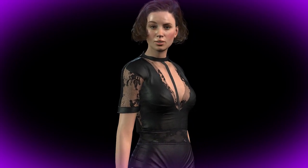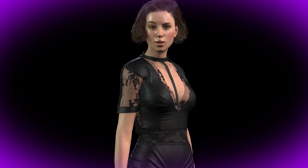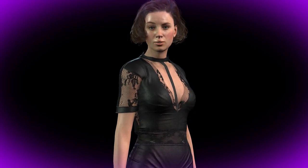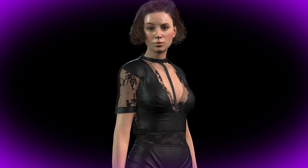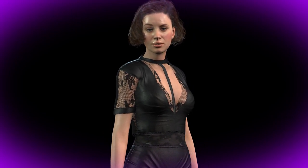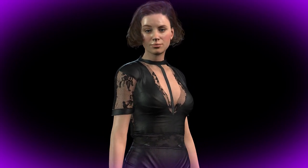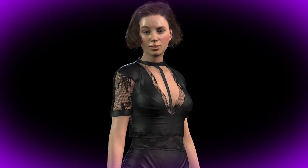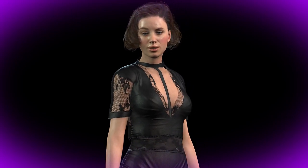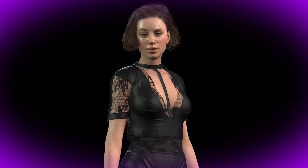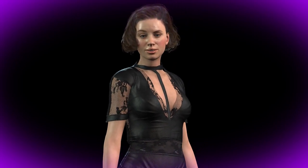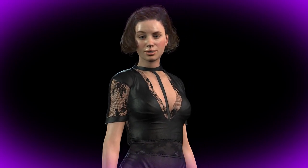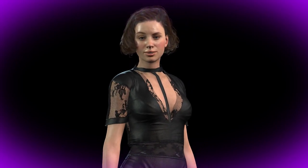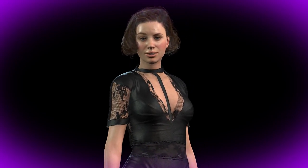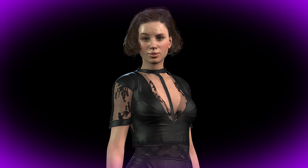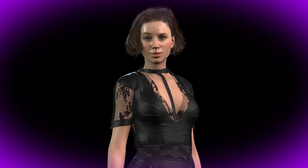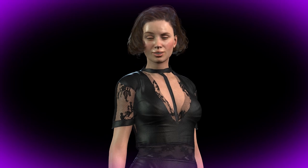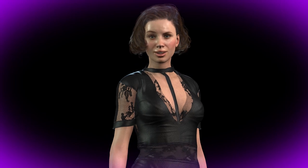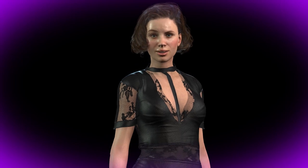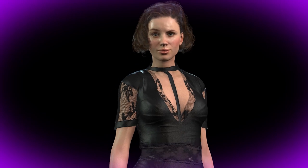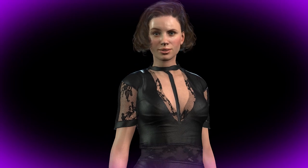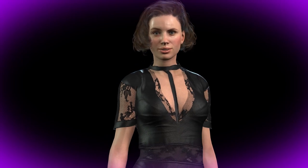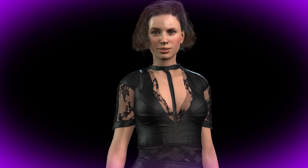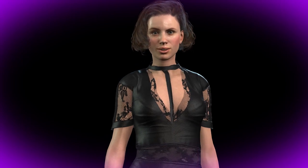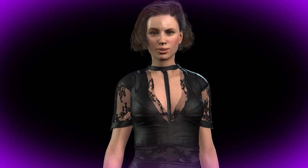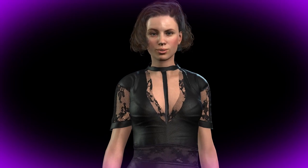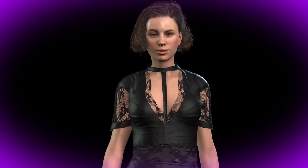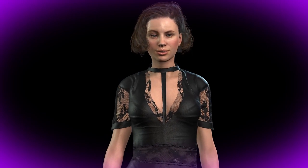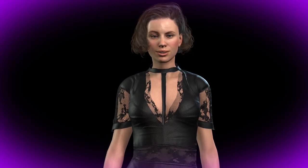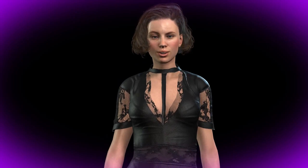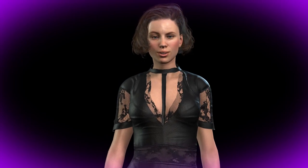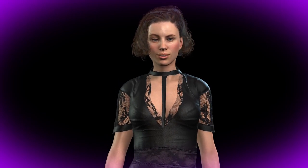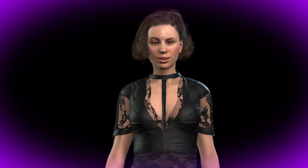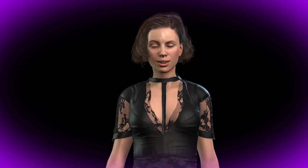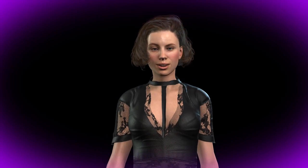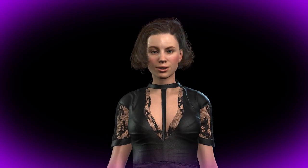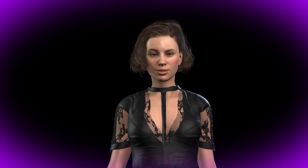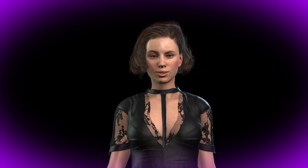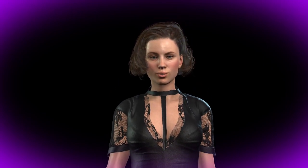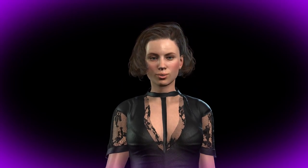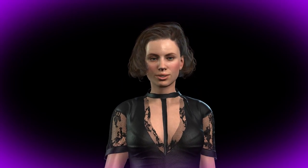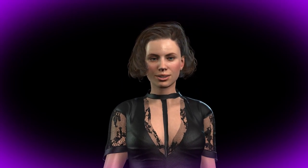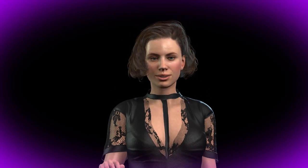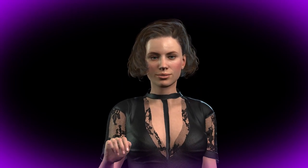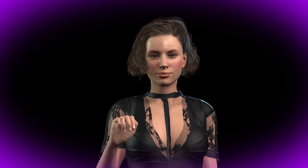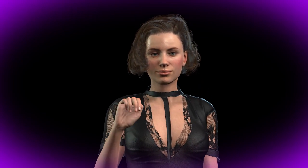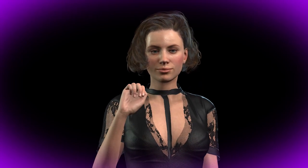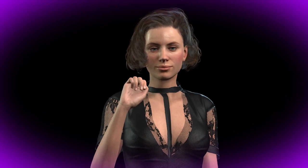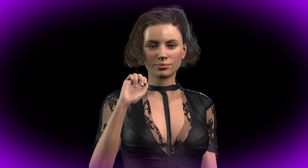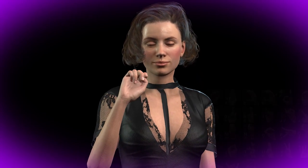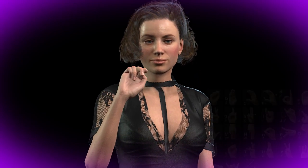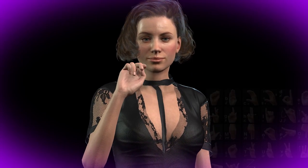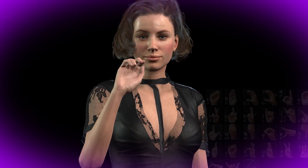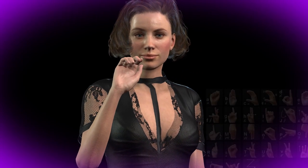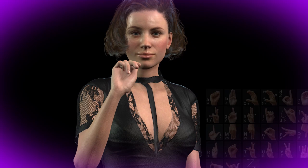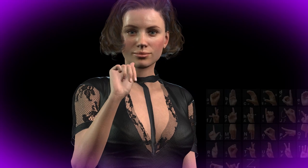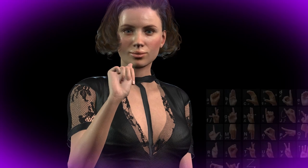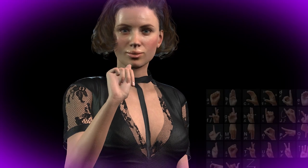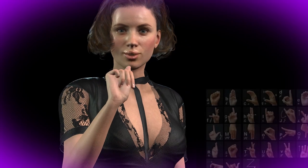show you the american sign language alphabet starting with the letter a and ending with set you know